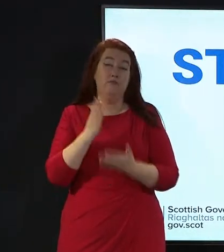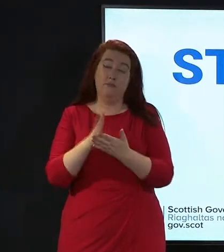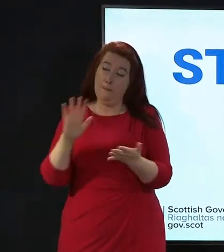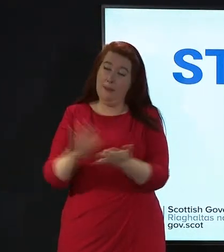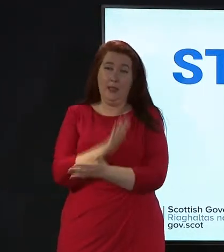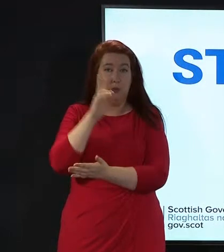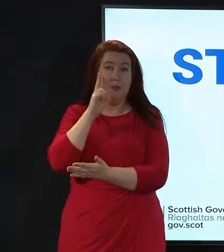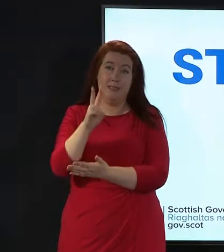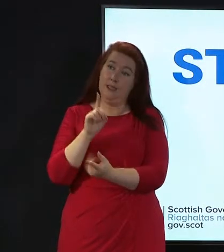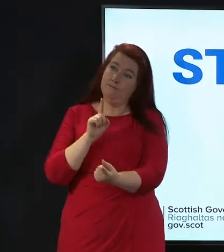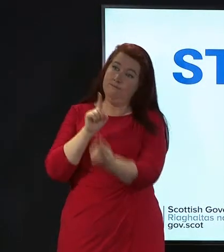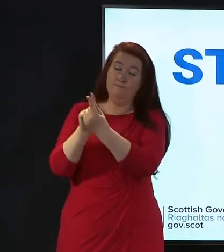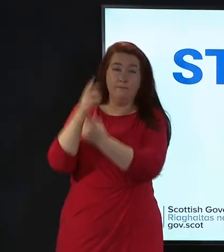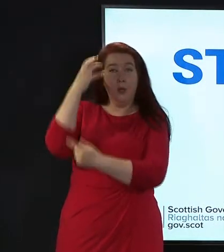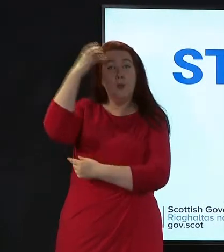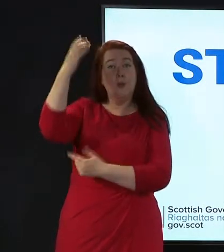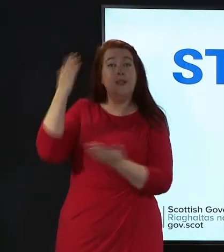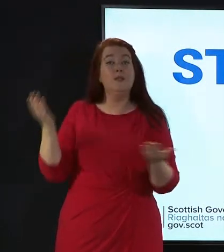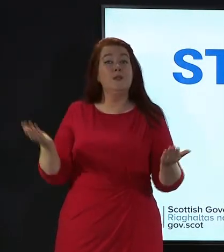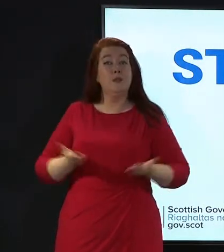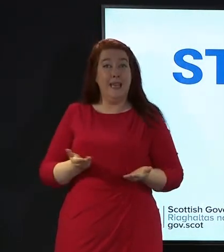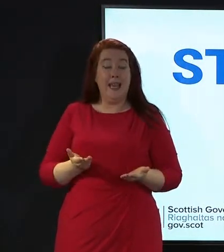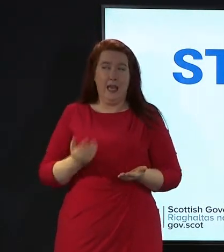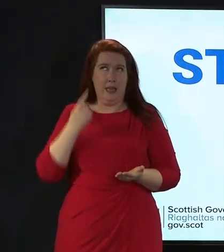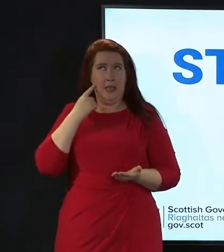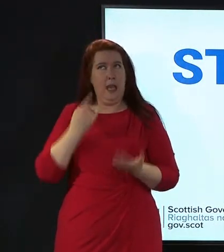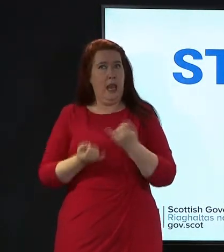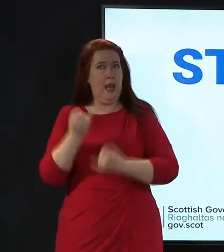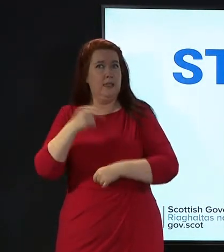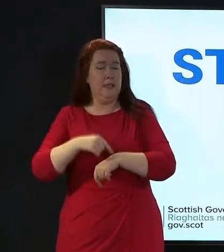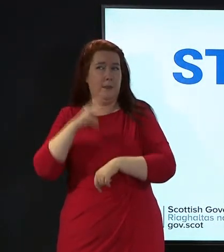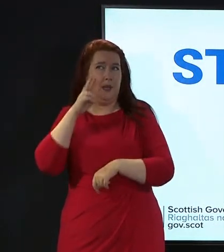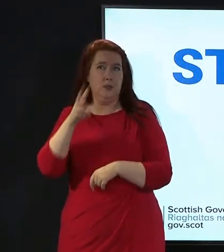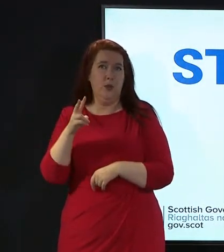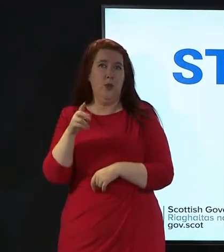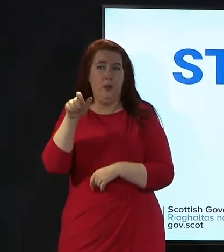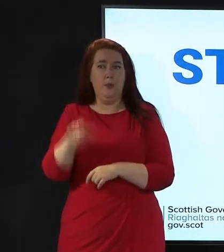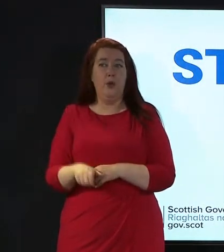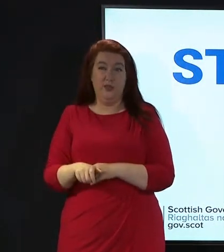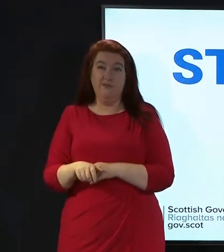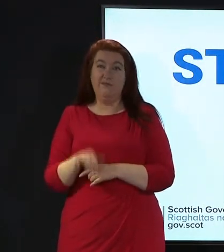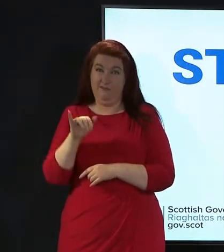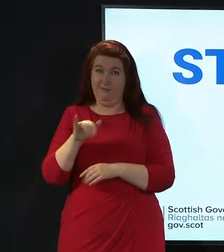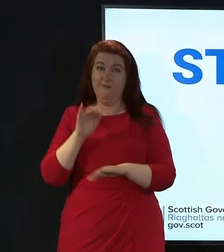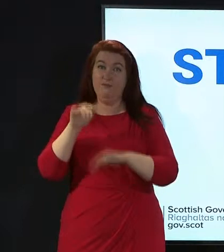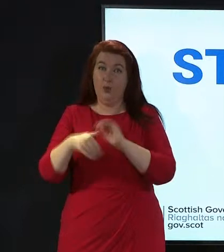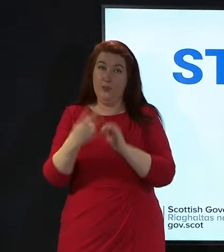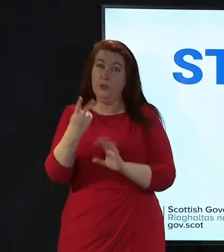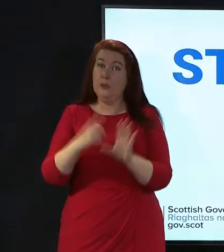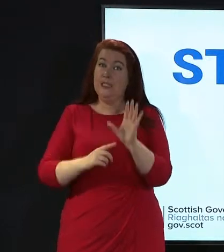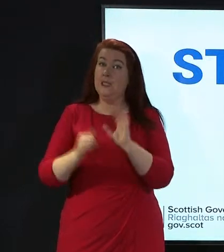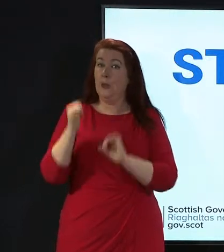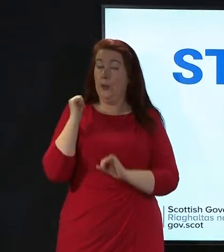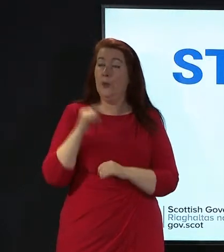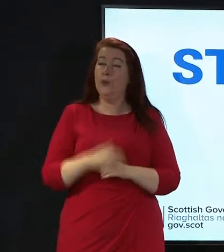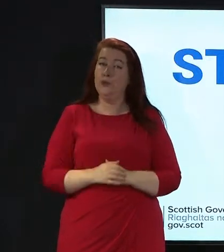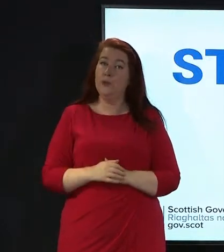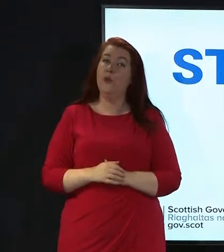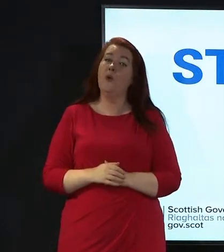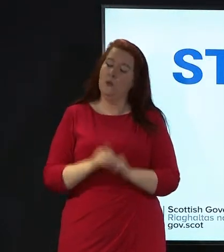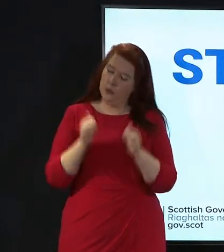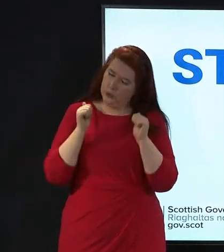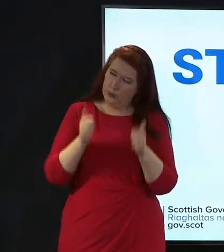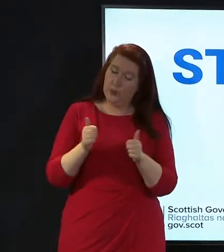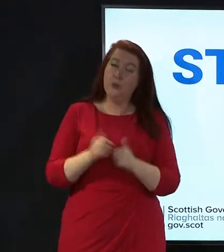Majesty in person today. I think the last time I saw her in person was the best part of 2 years ago, so it was really